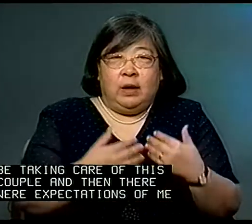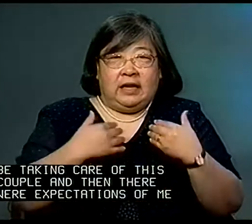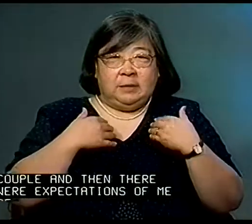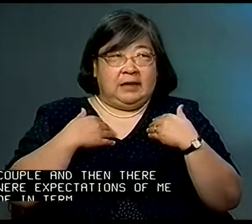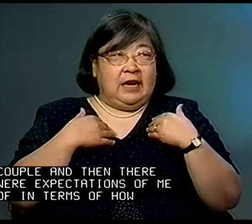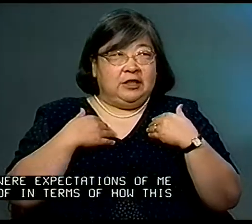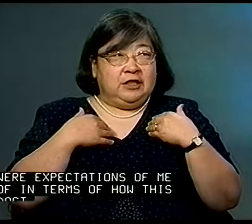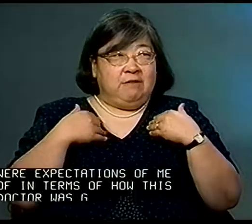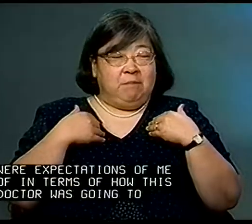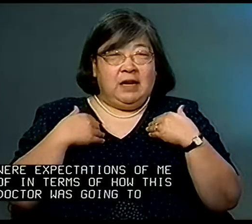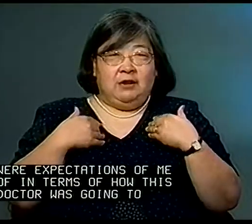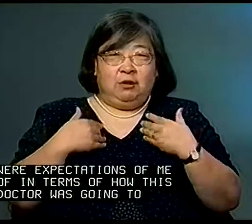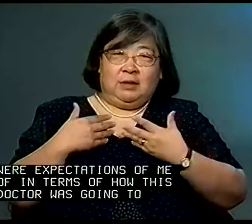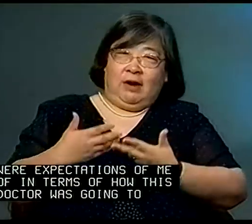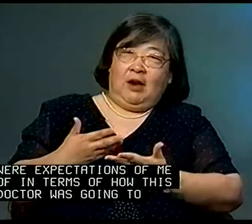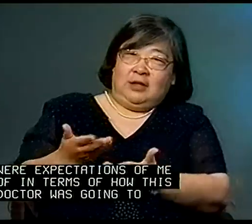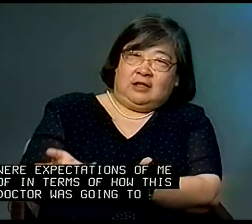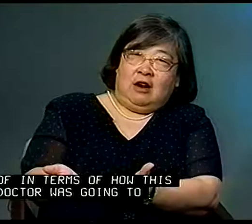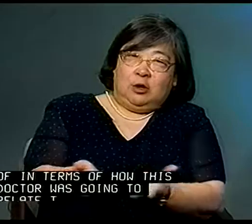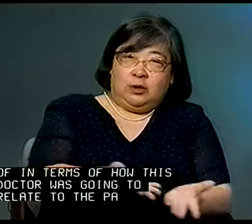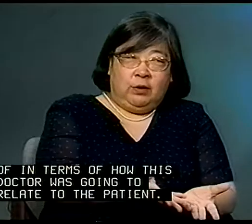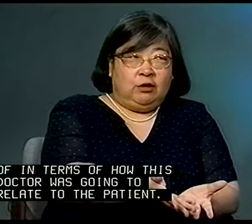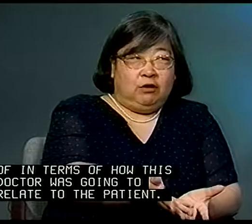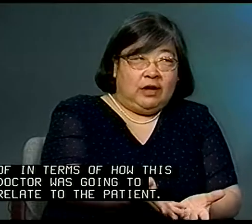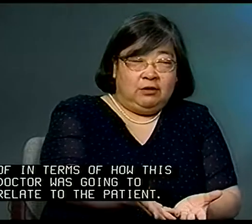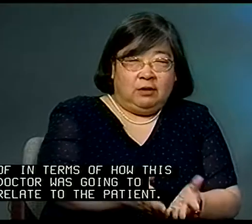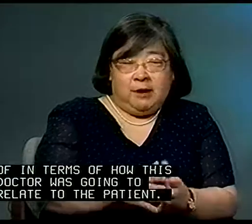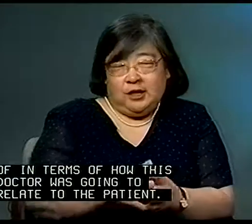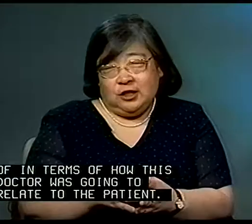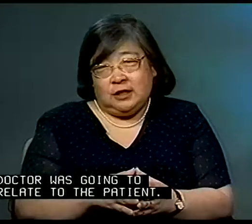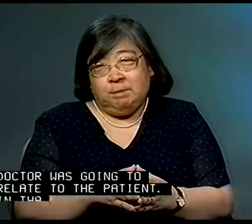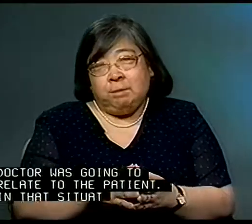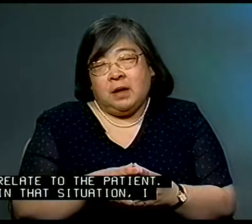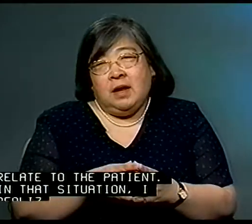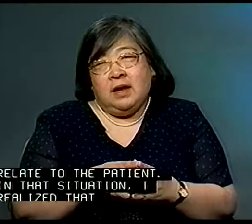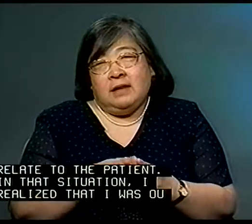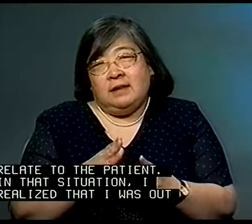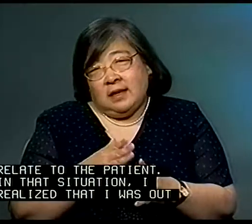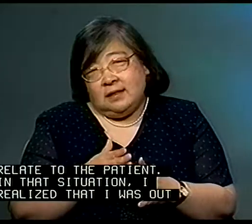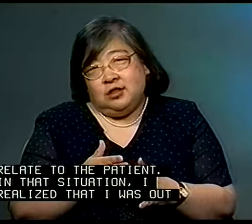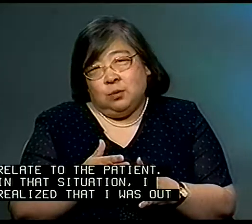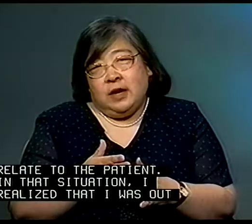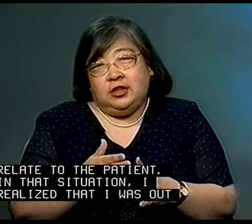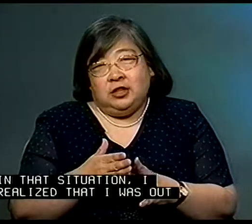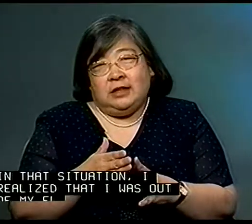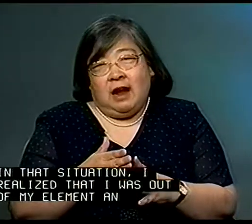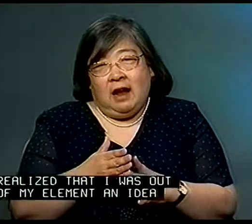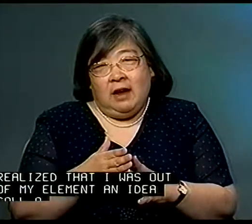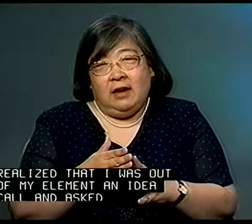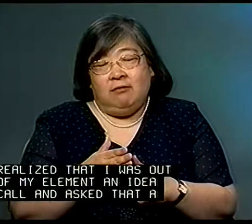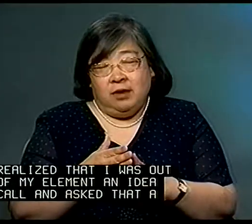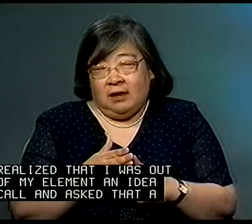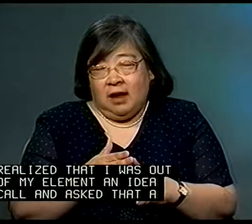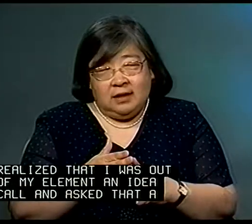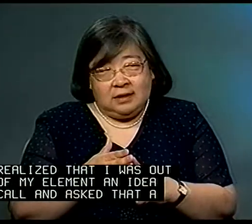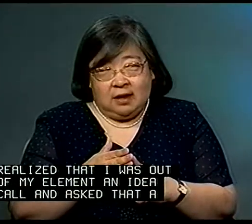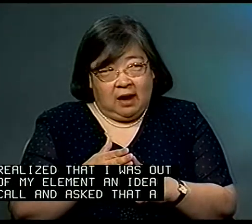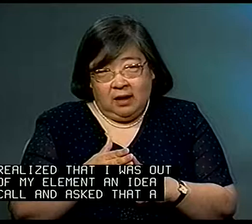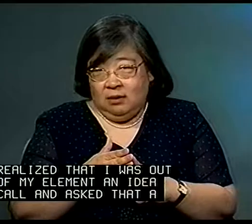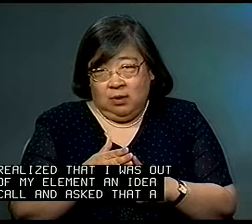were expectations of me in terms of how this doctor was going to relate to the patient. In that situation, I realized that I